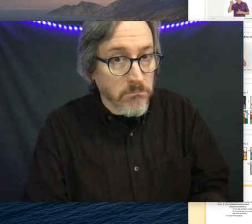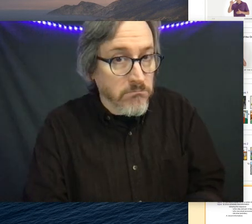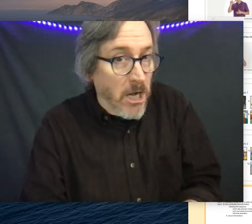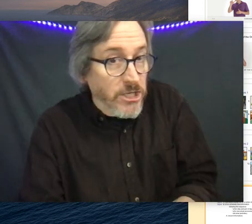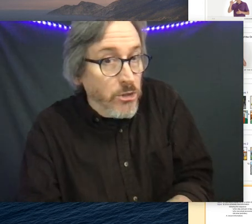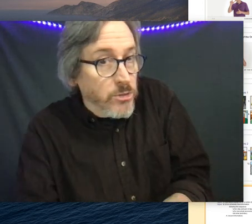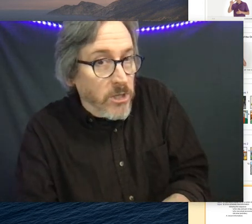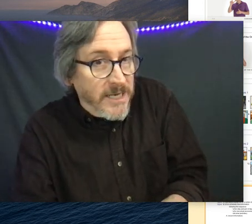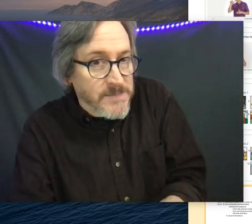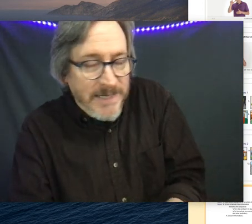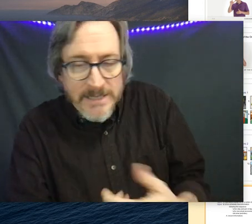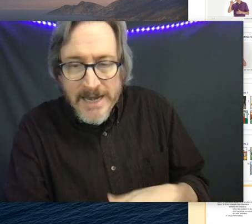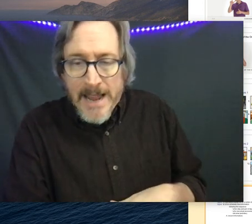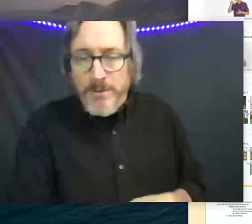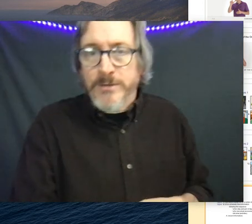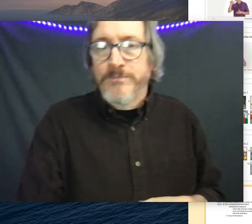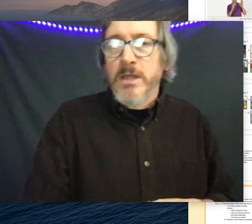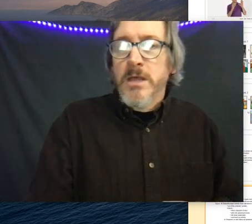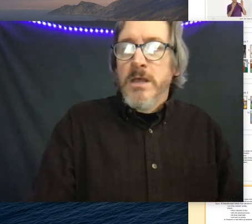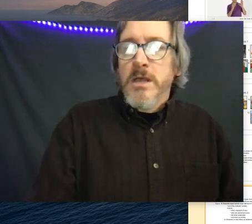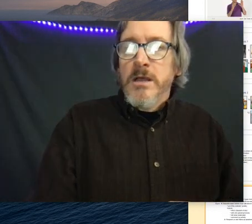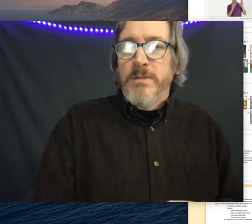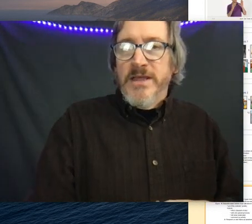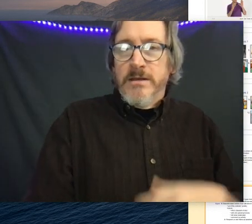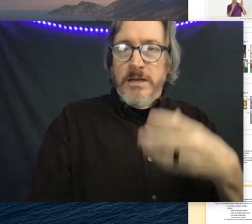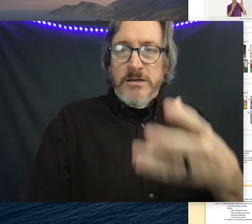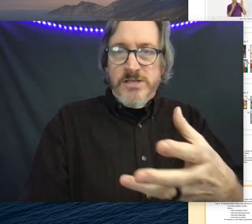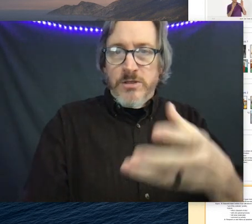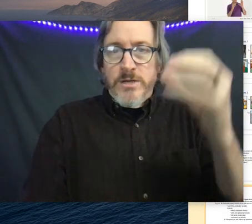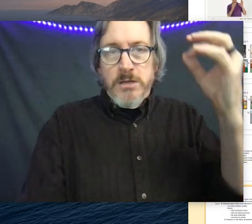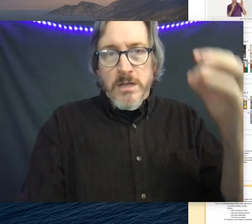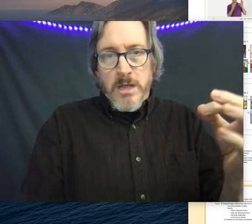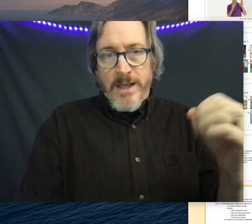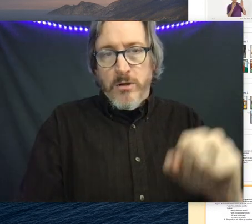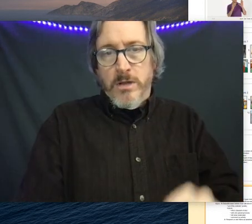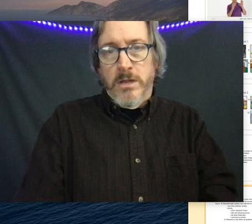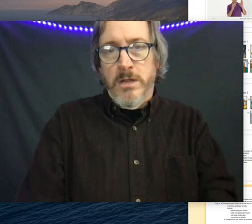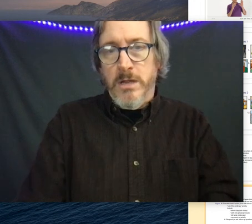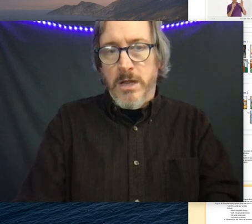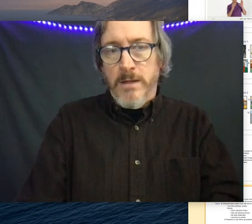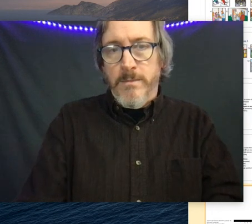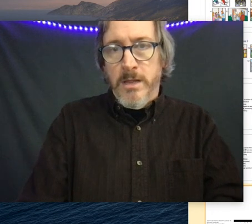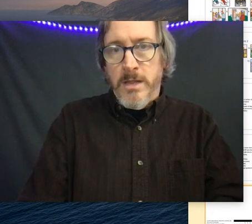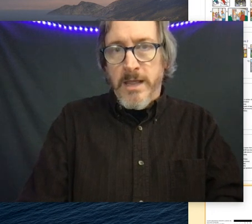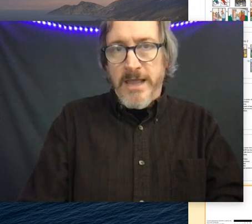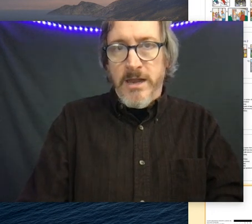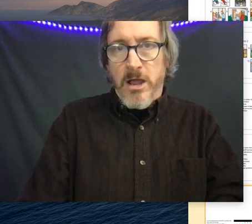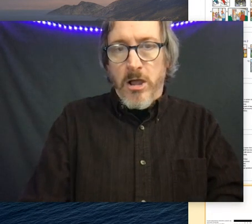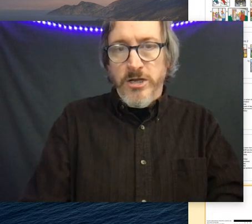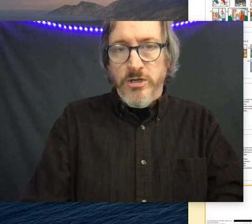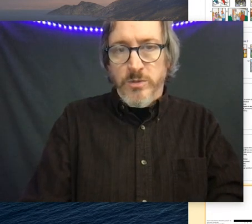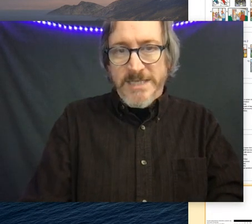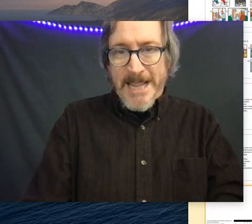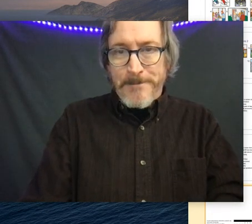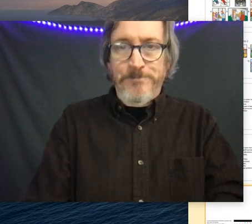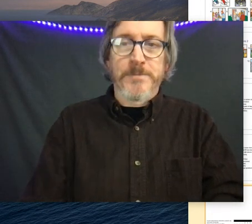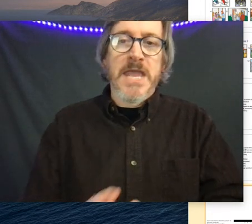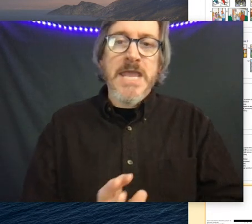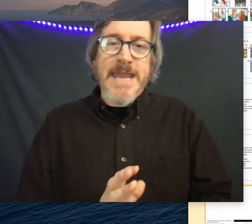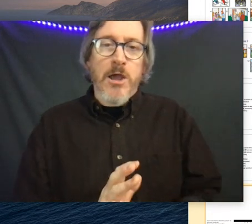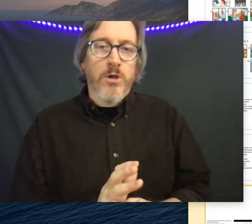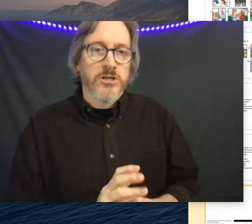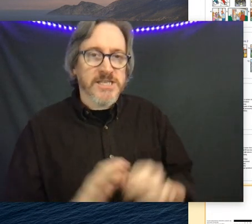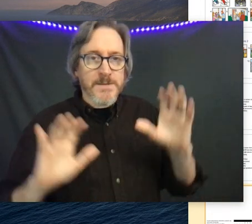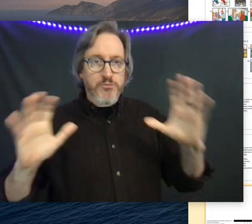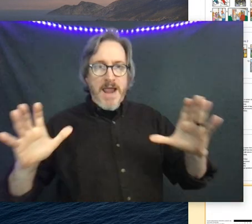something unusual, unexpected that happened. But then here's the other one about an unusual day.